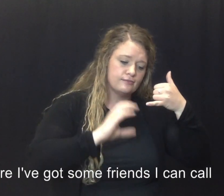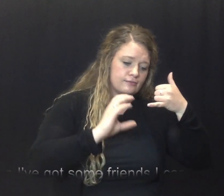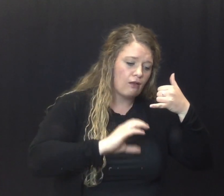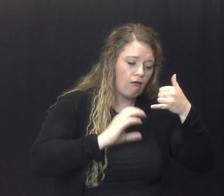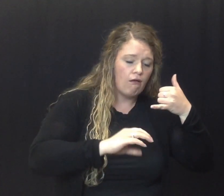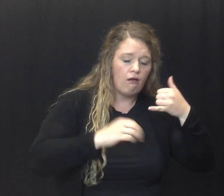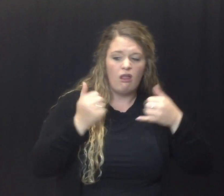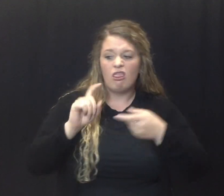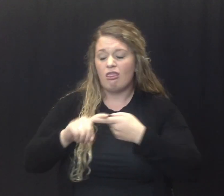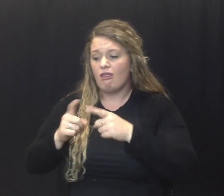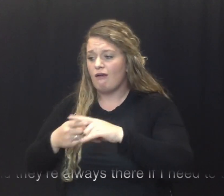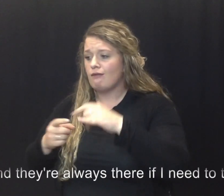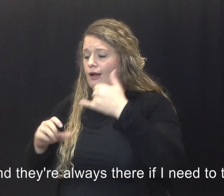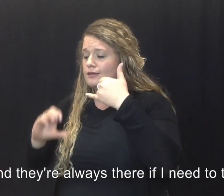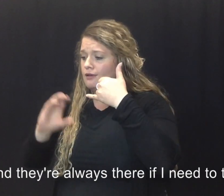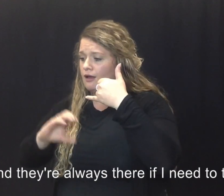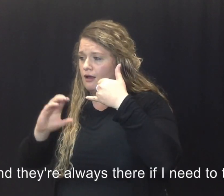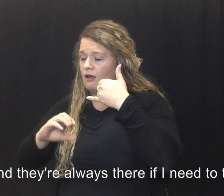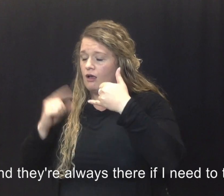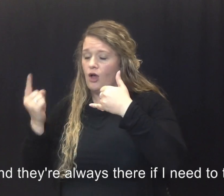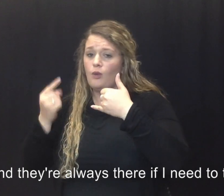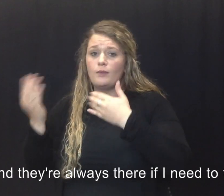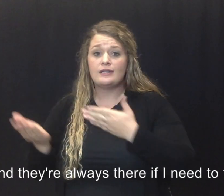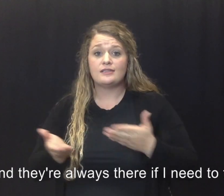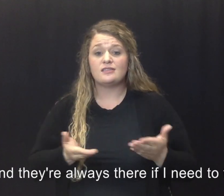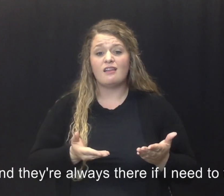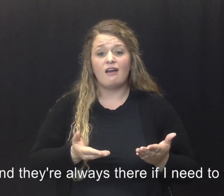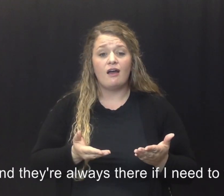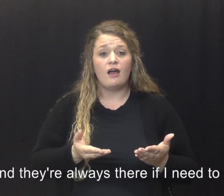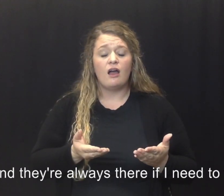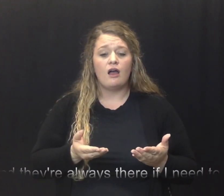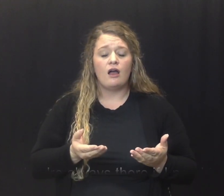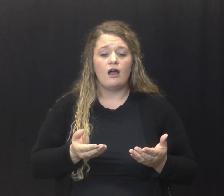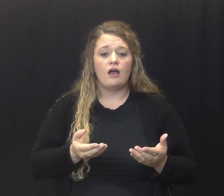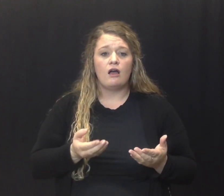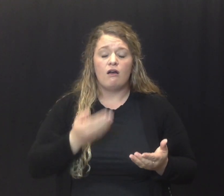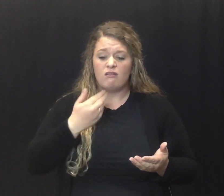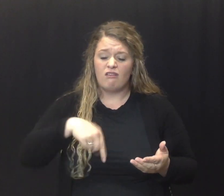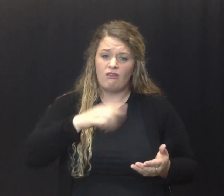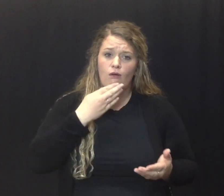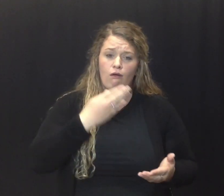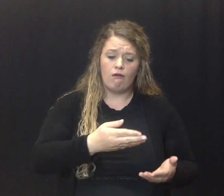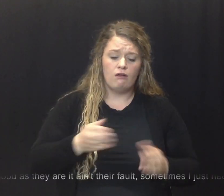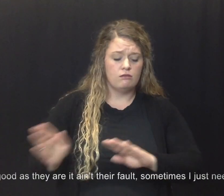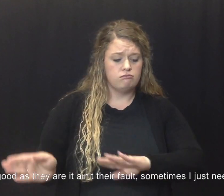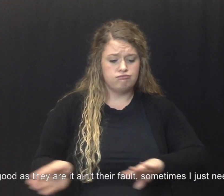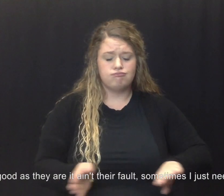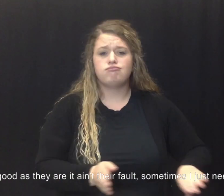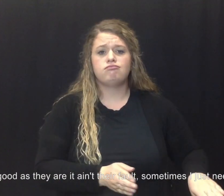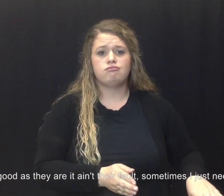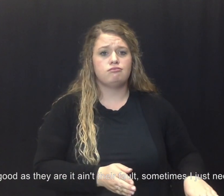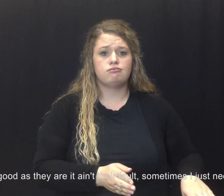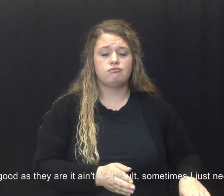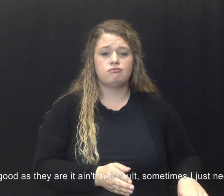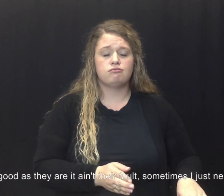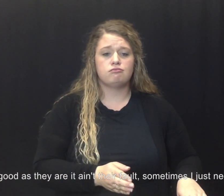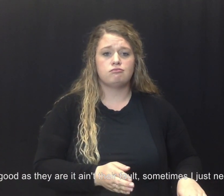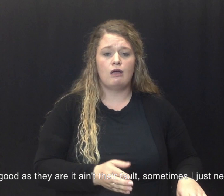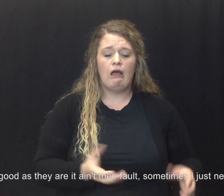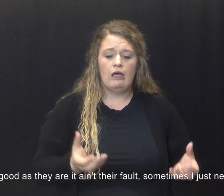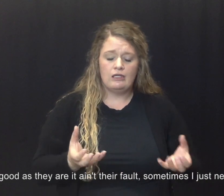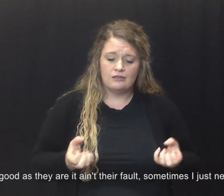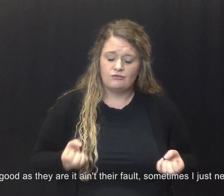call. They're always there if I need to talk. But good as they are, it ain't their